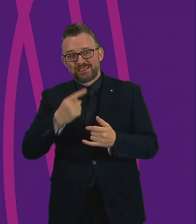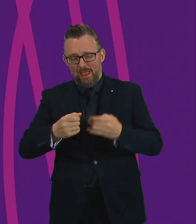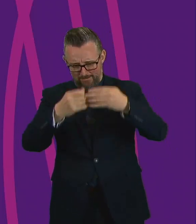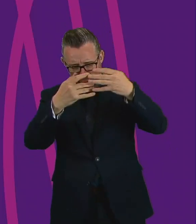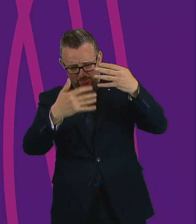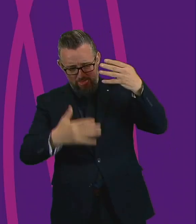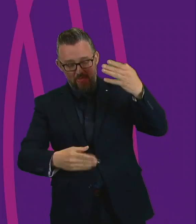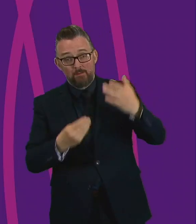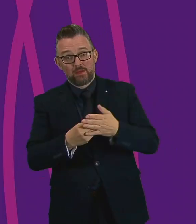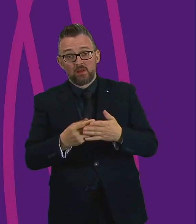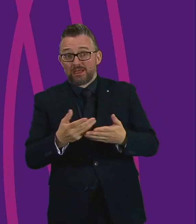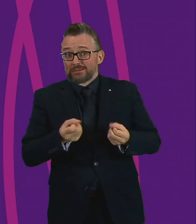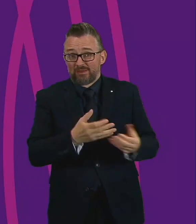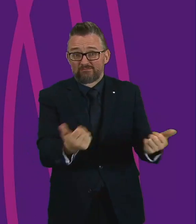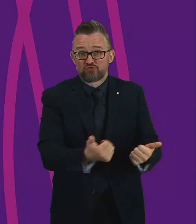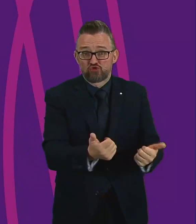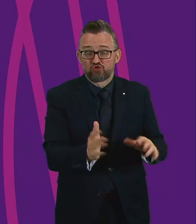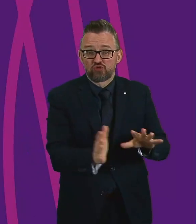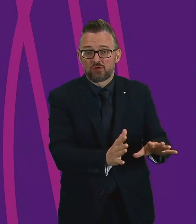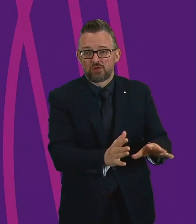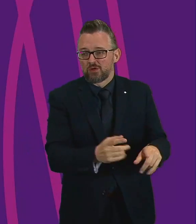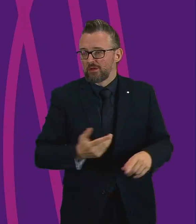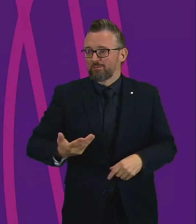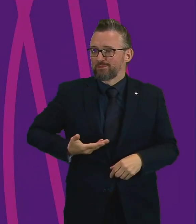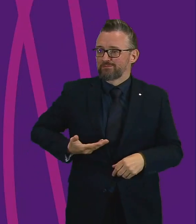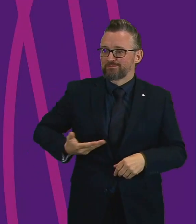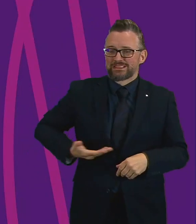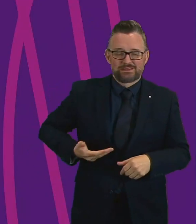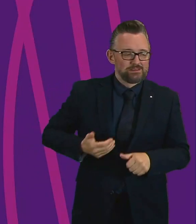that's already been spent on business support and